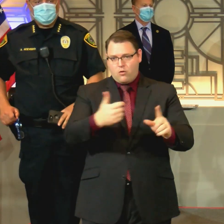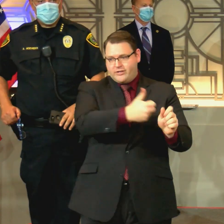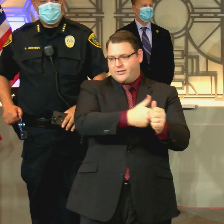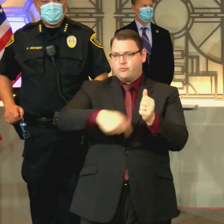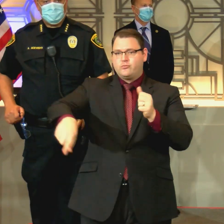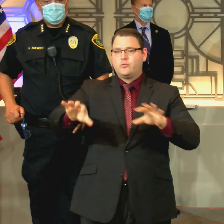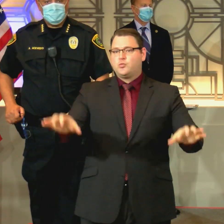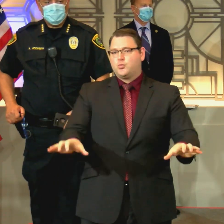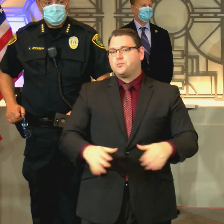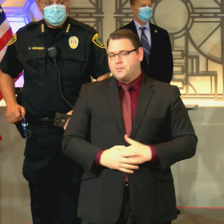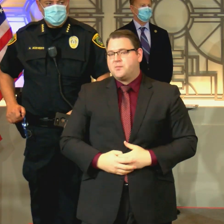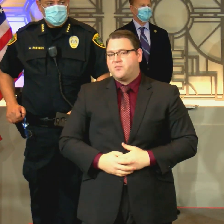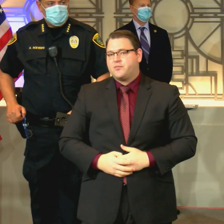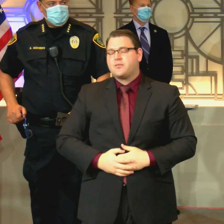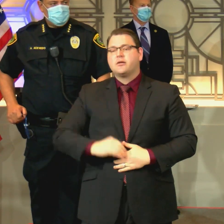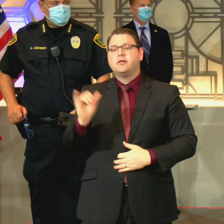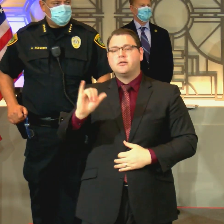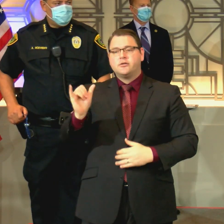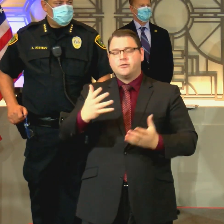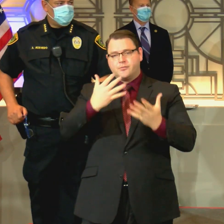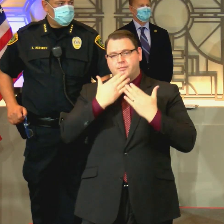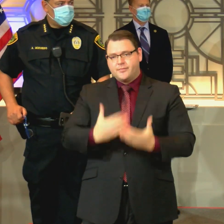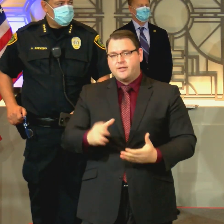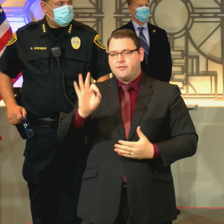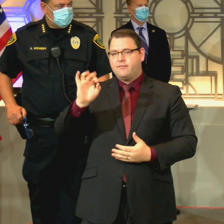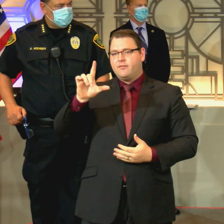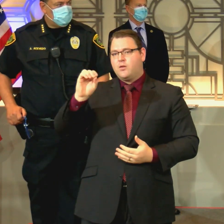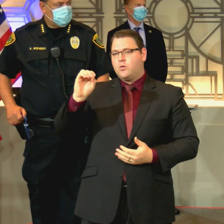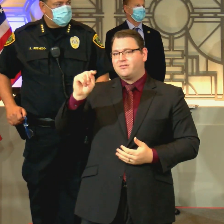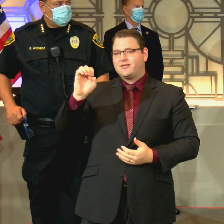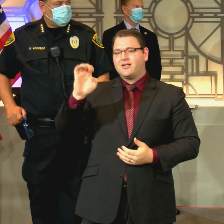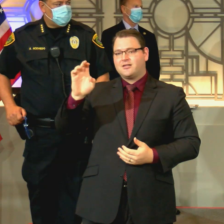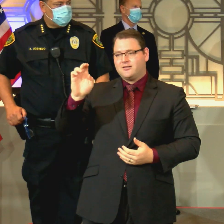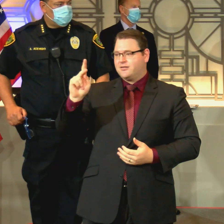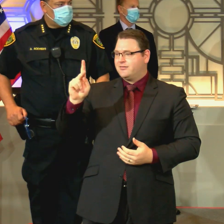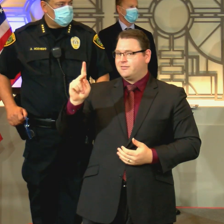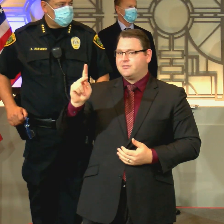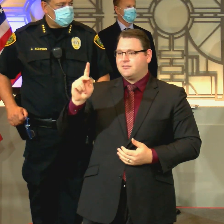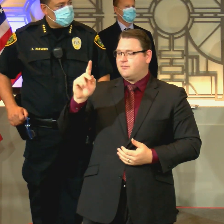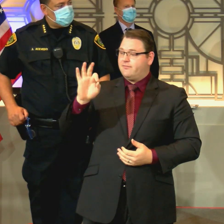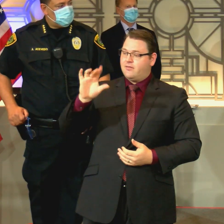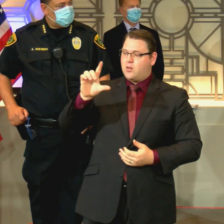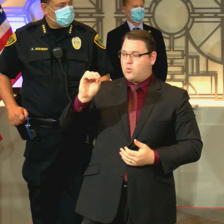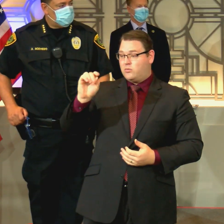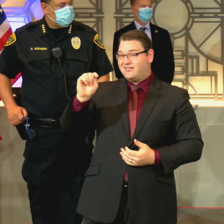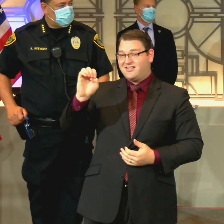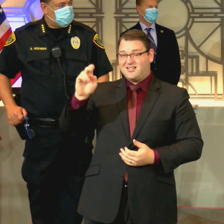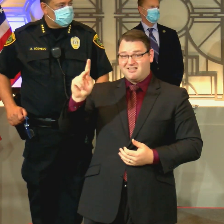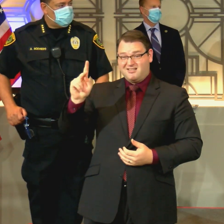do. I also want to thank Flowtech Industries for donating